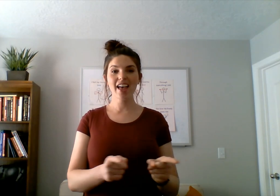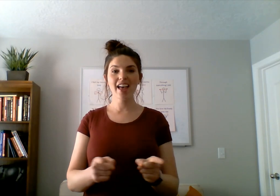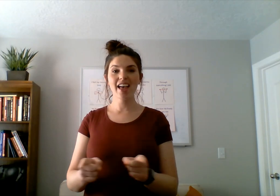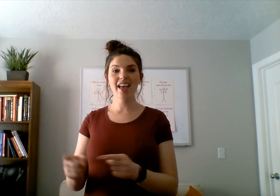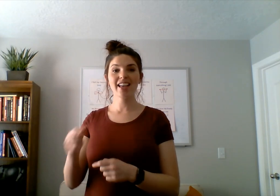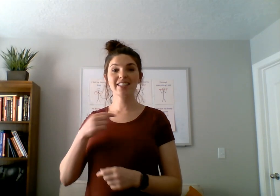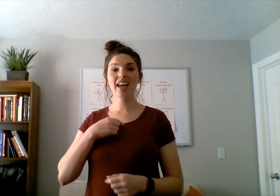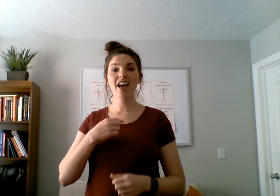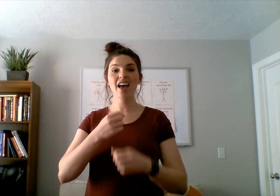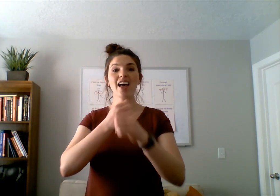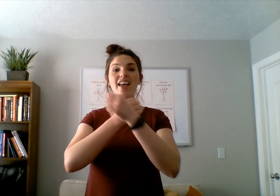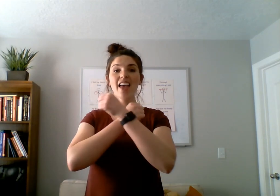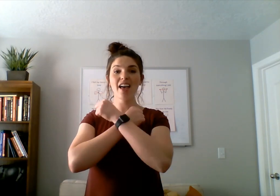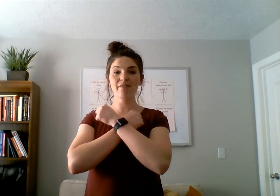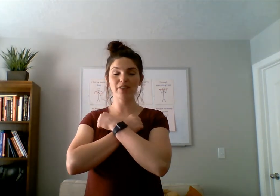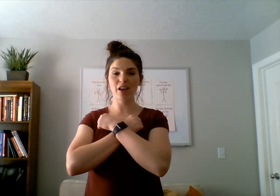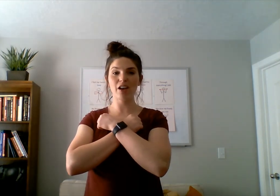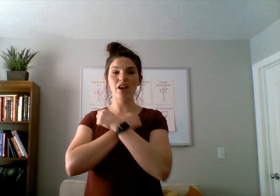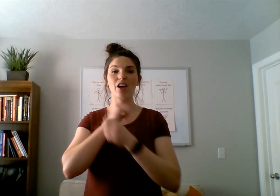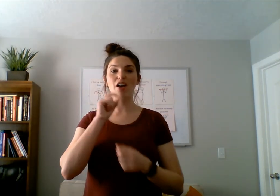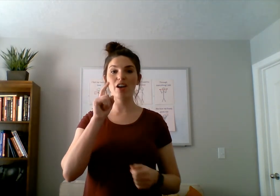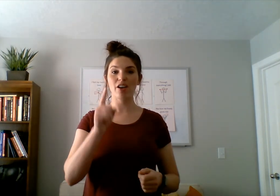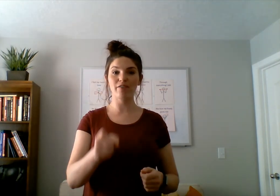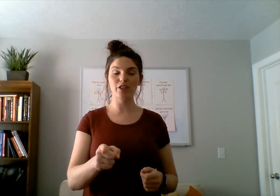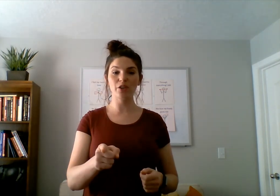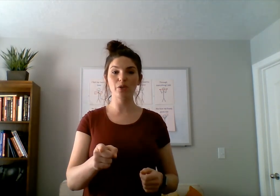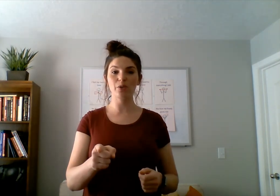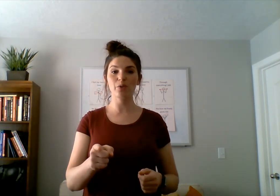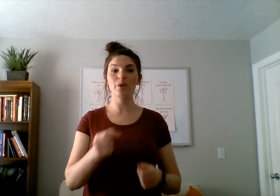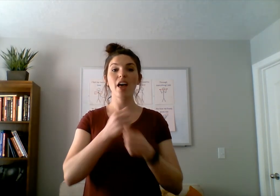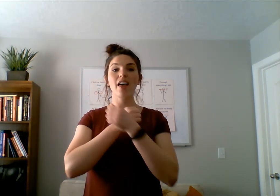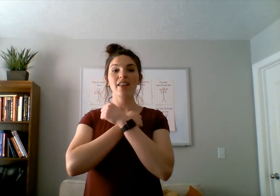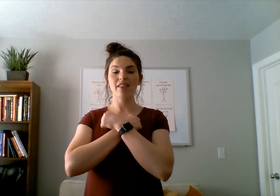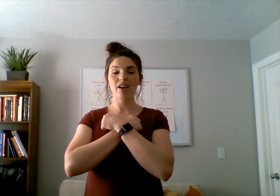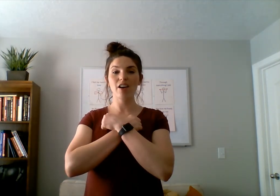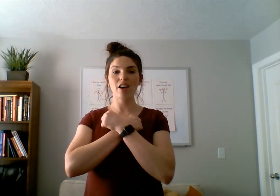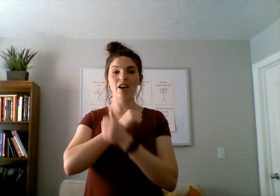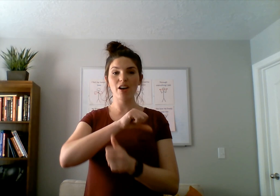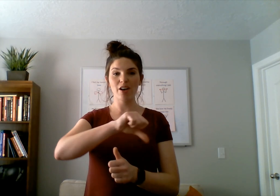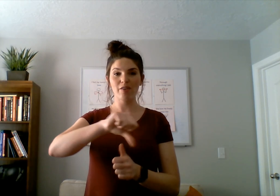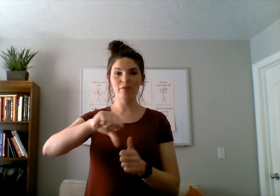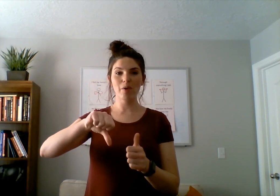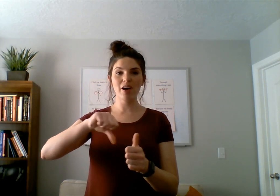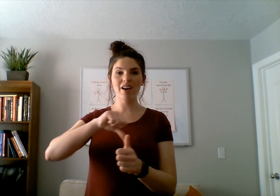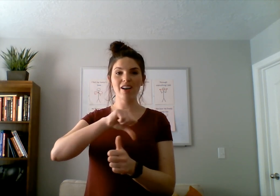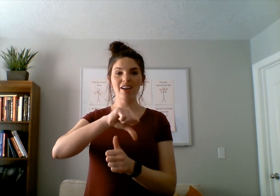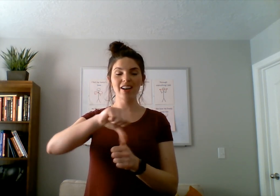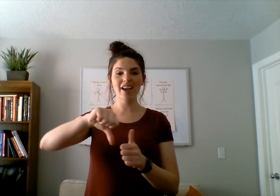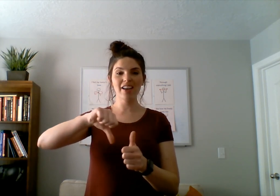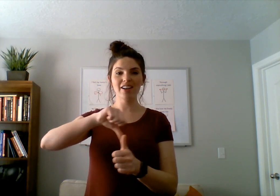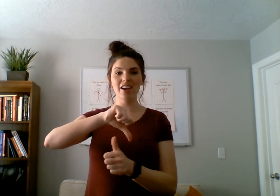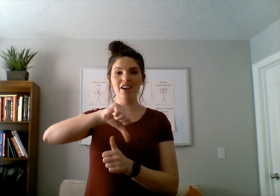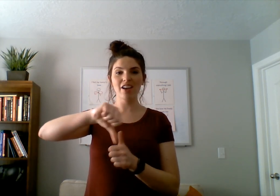As I have loved you. Love one another.